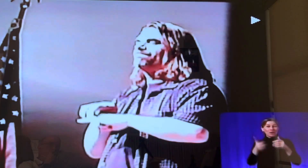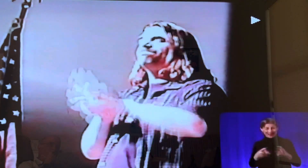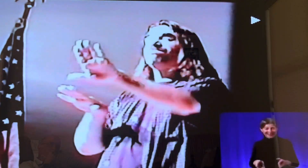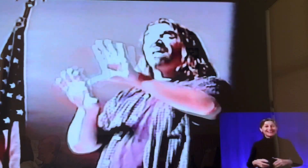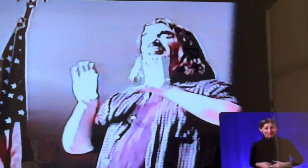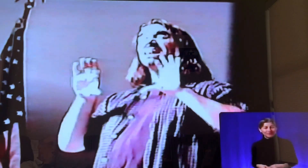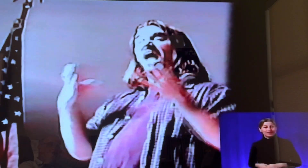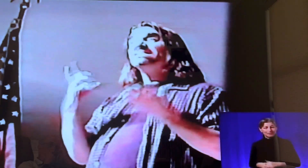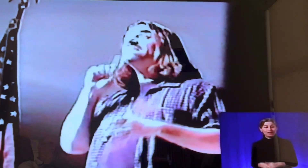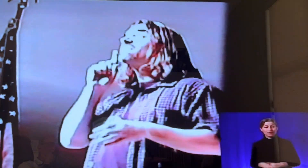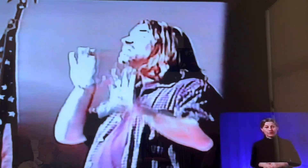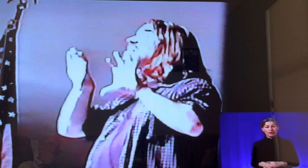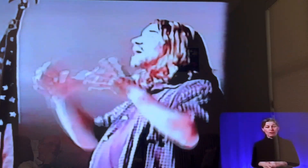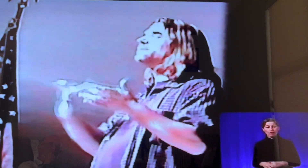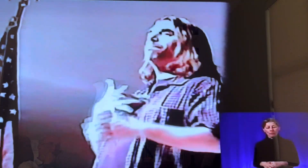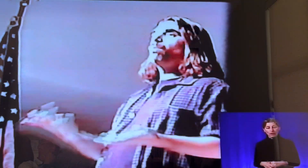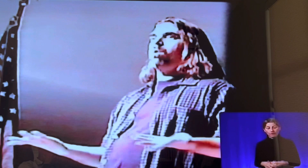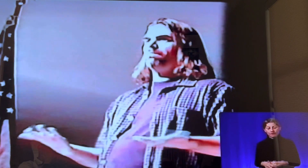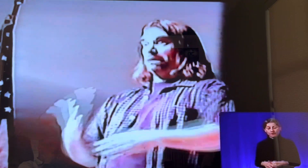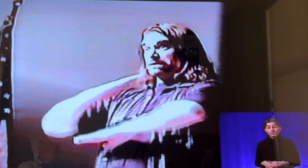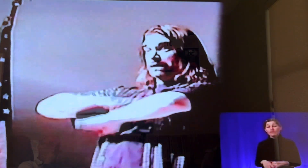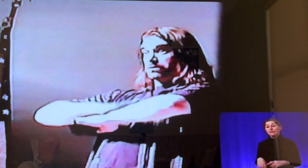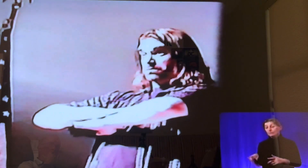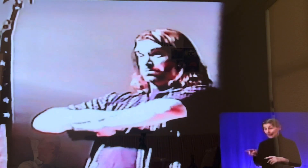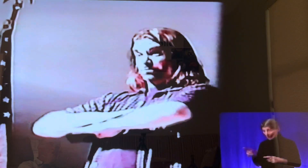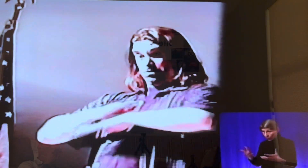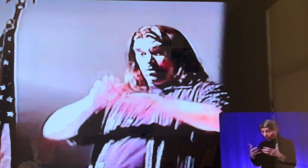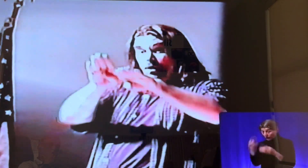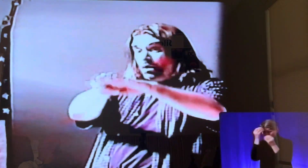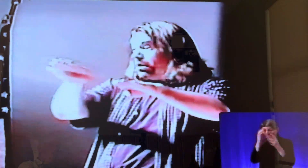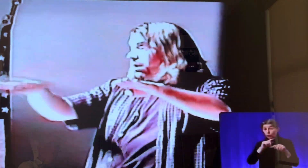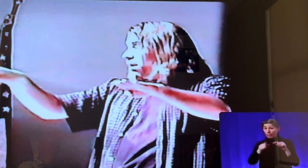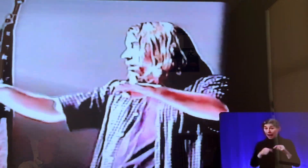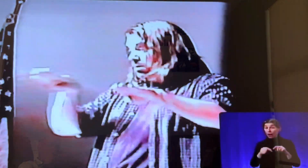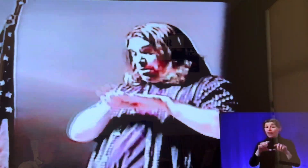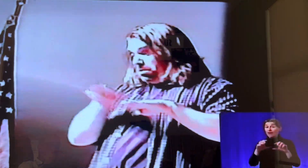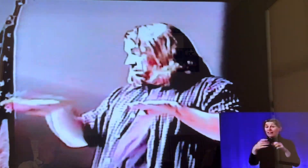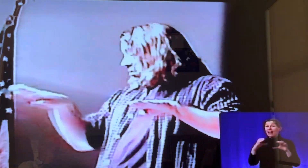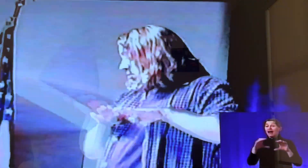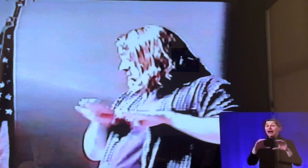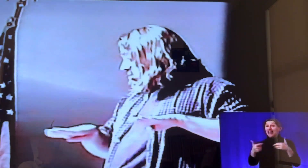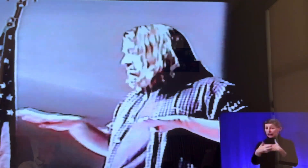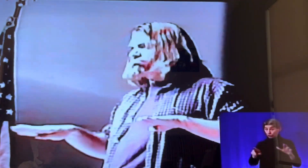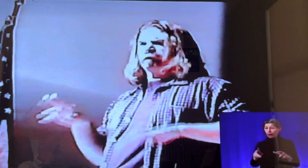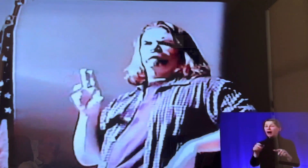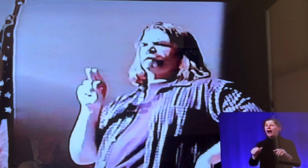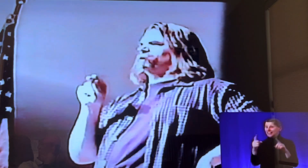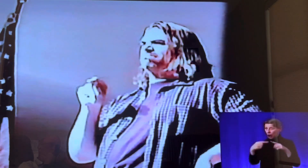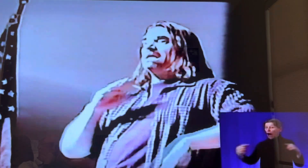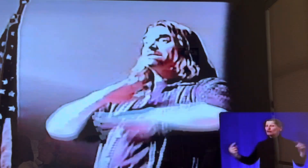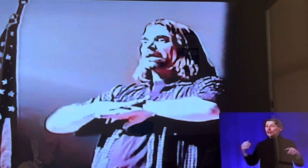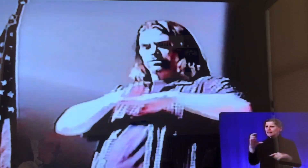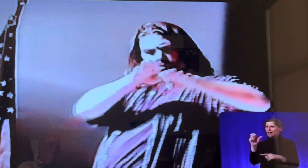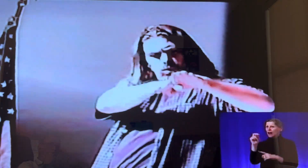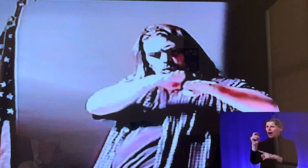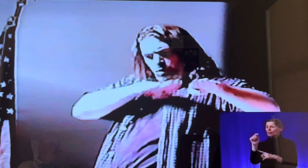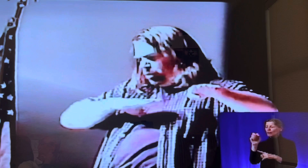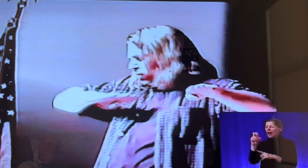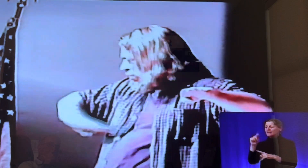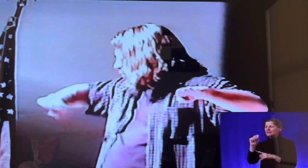Now he wants to tell you something about the classroom. Here's one of those contrasting structures again. He tells you how these tables were set up